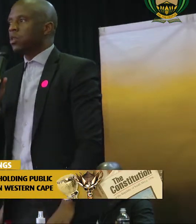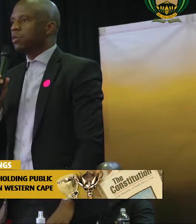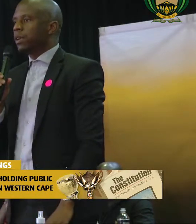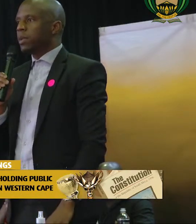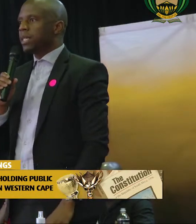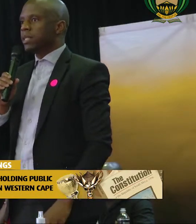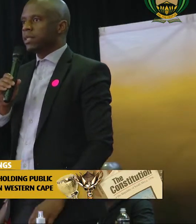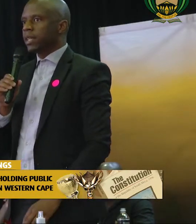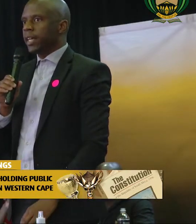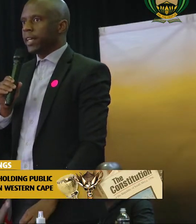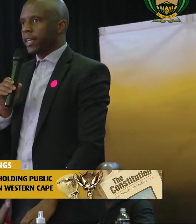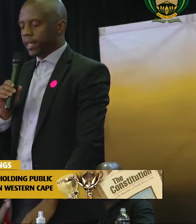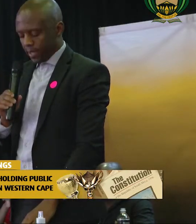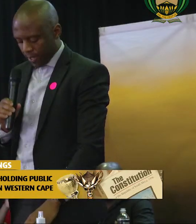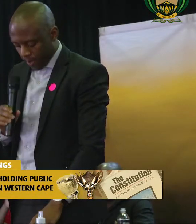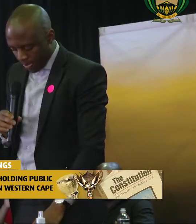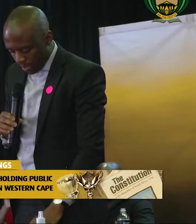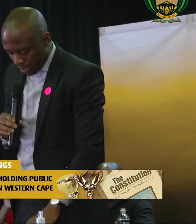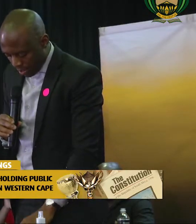Thank you very much